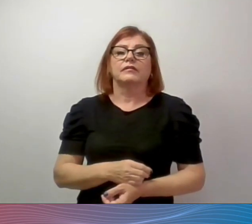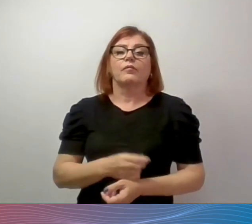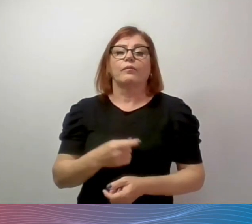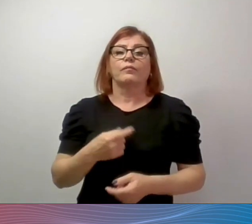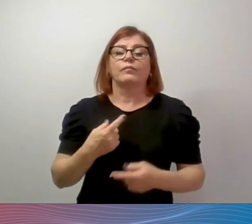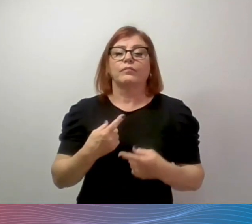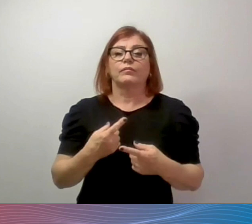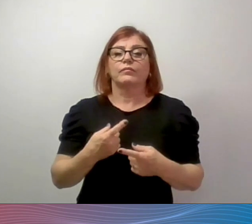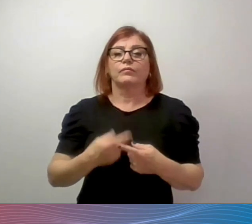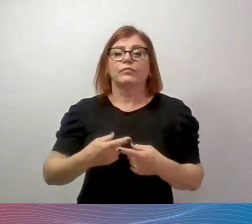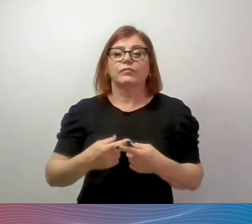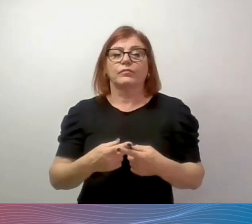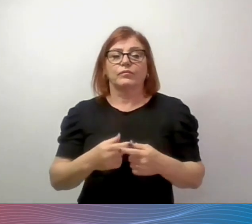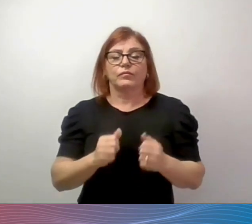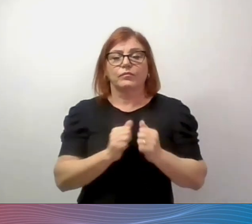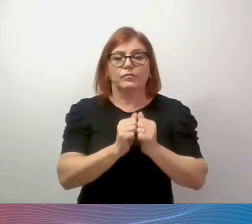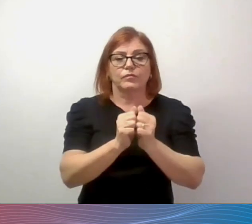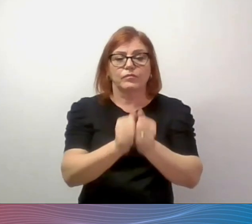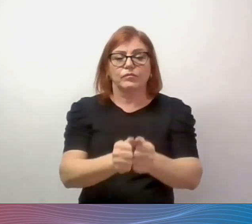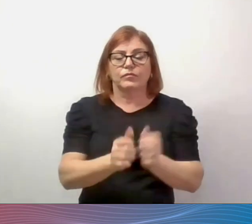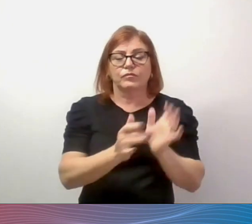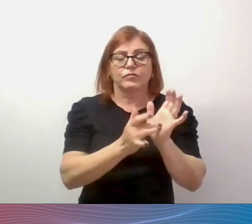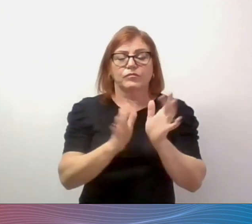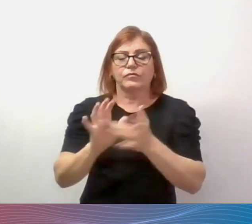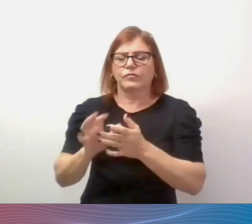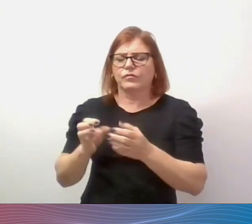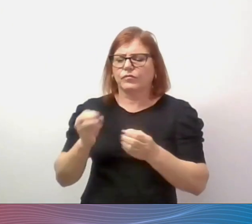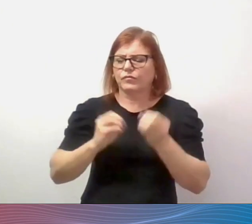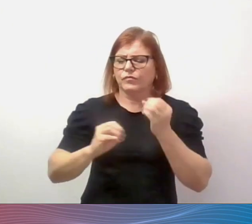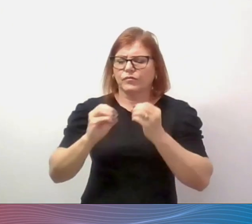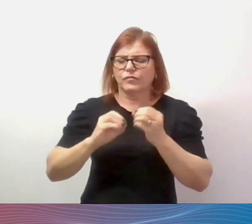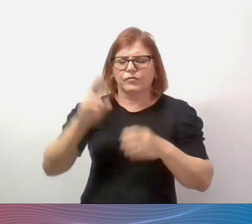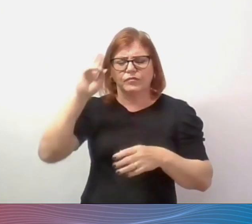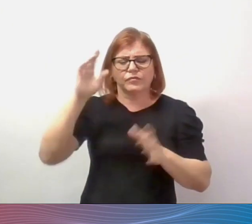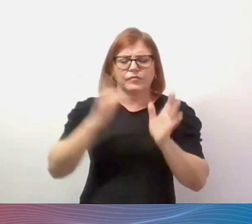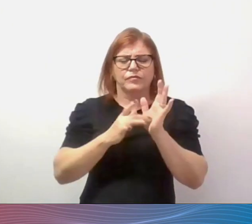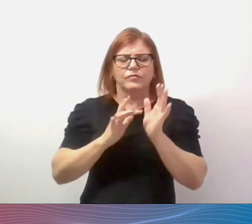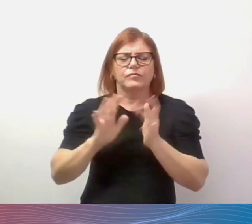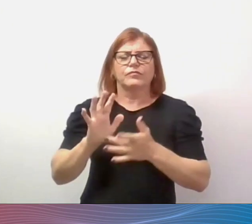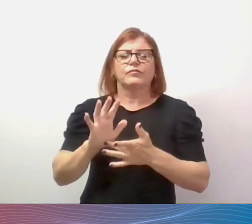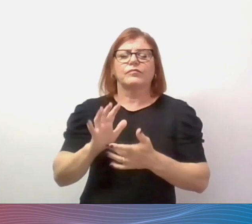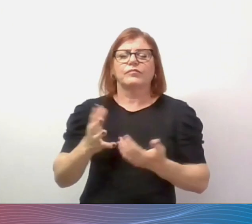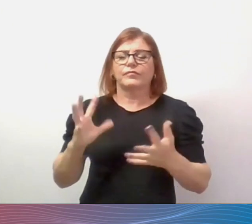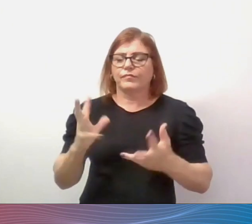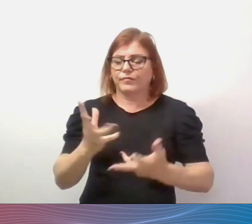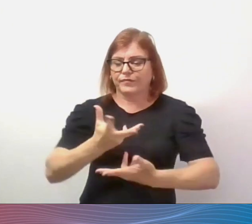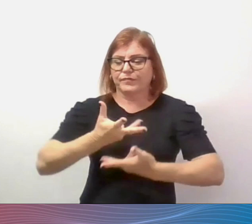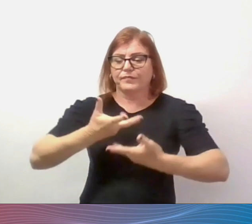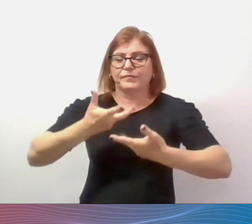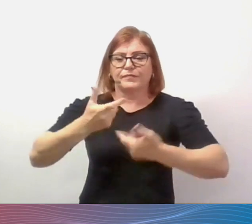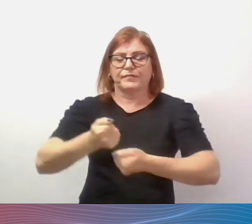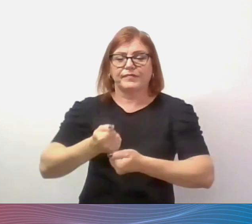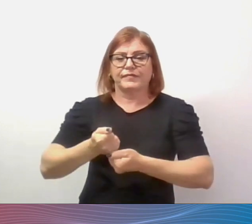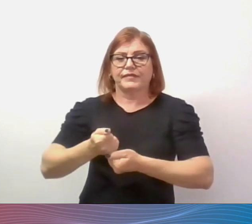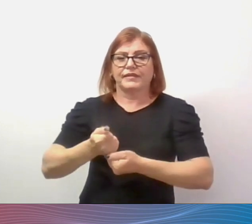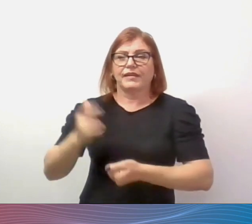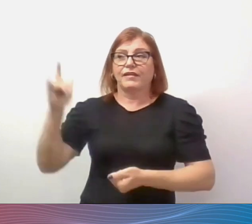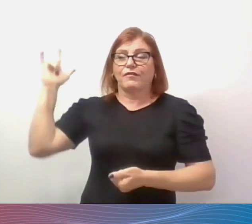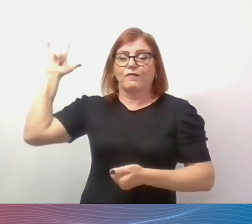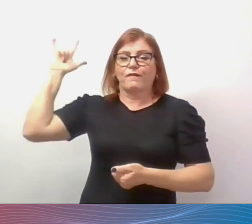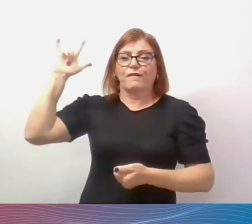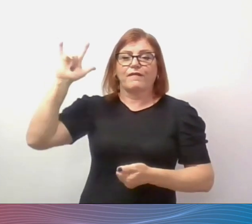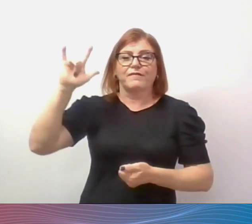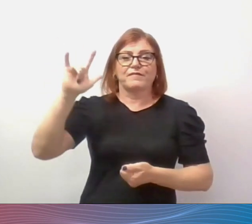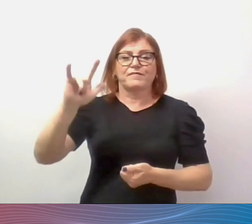and sisters? Oh, Senhor Jesus. Oh, Lord Jesus. Então, o amor, irmão, o amor de Deus é impossível,